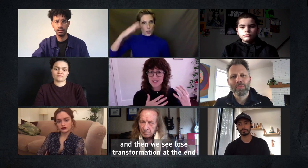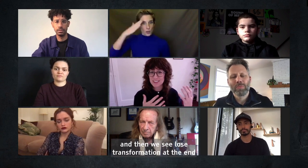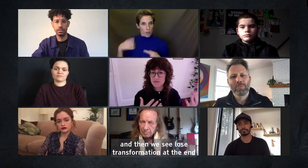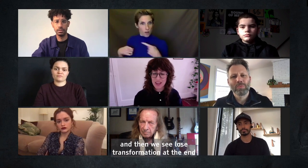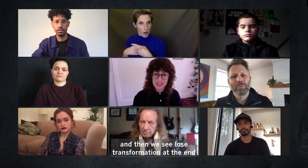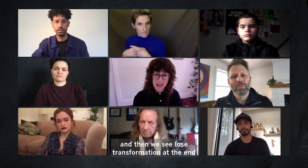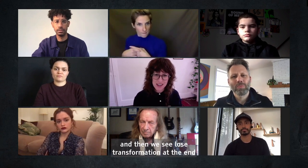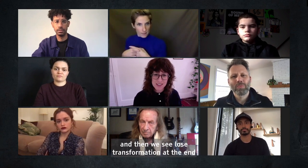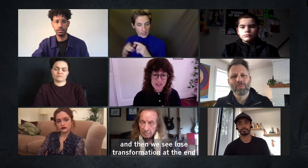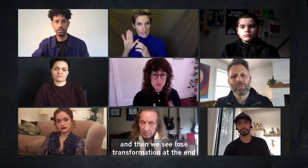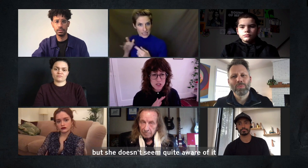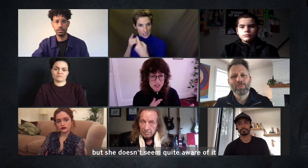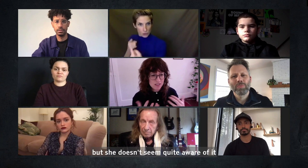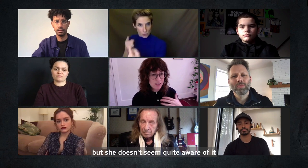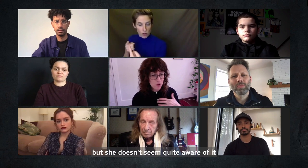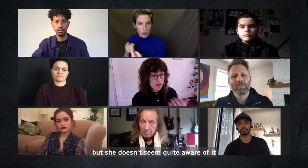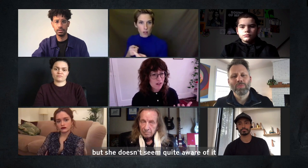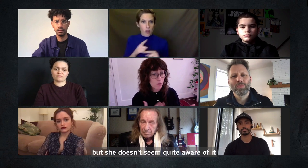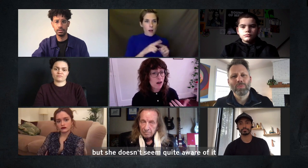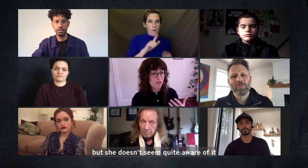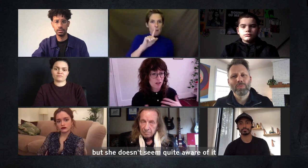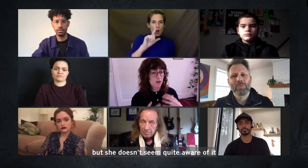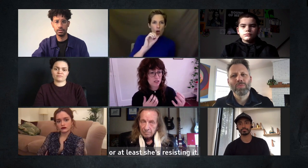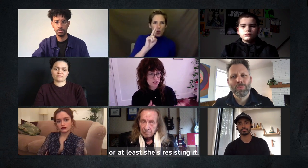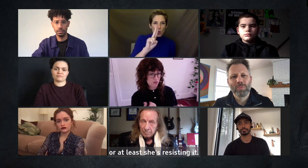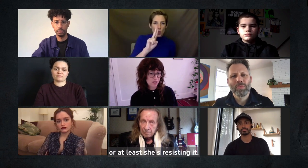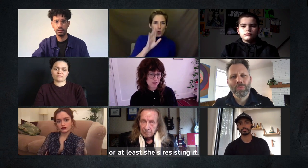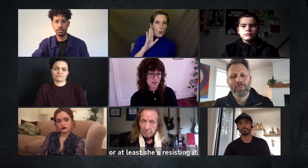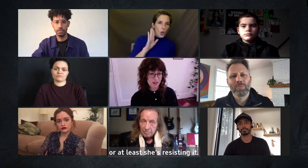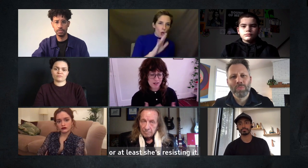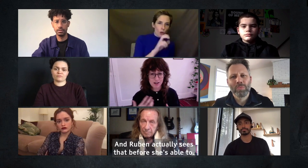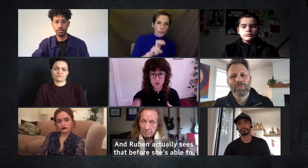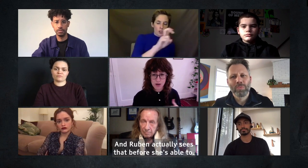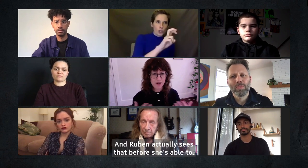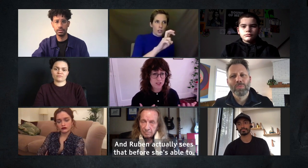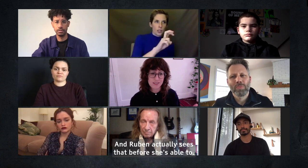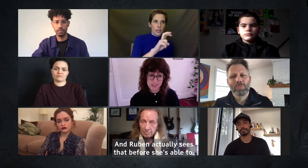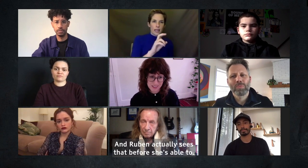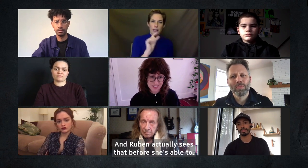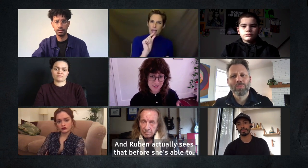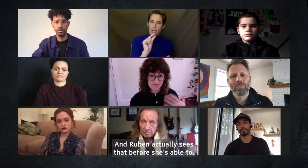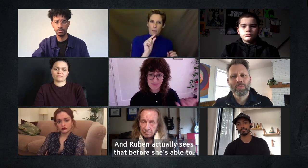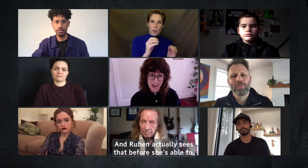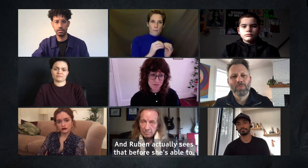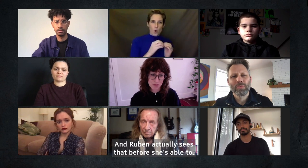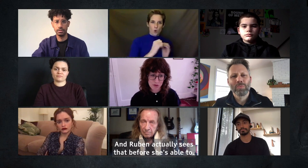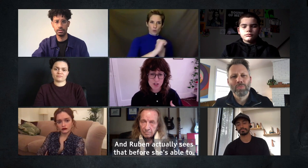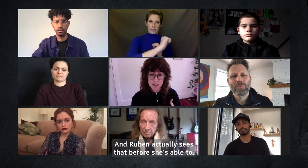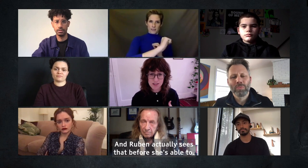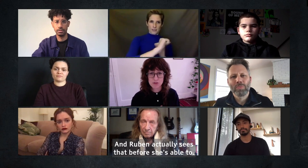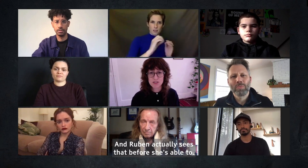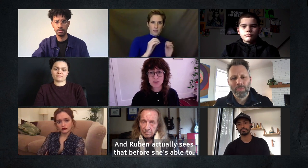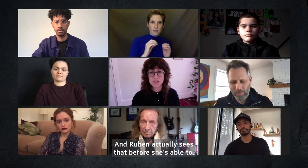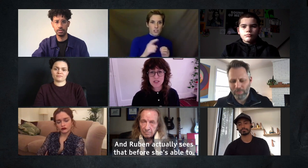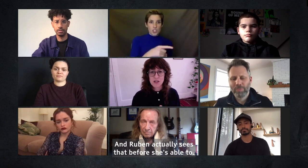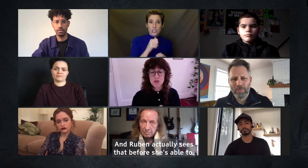transformation at the end, but she doesn't seem quite aware of it, or at least she's resisting it. And Ruben actually sees that before